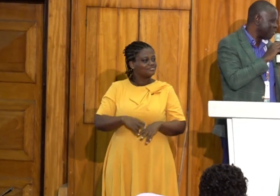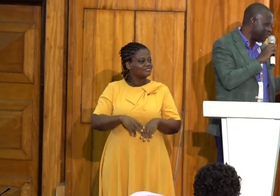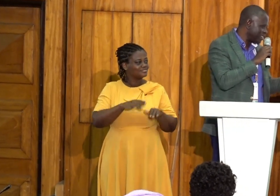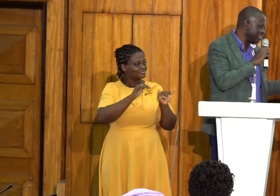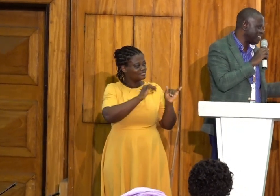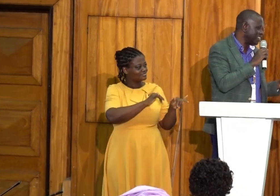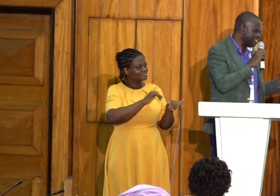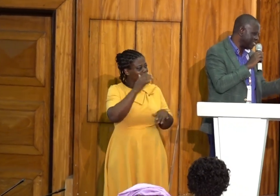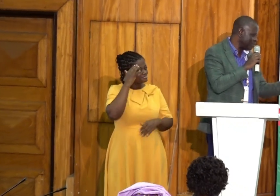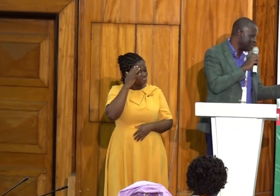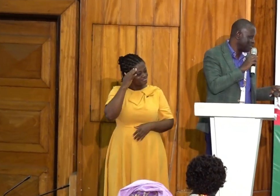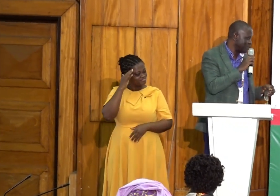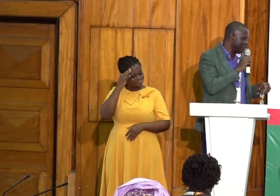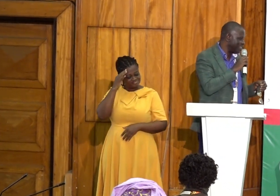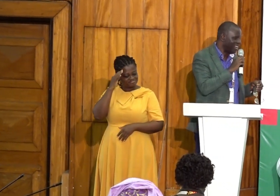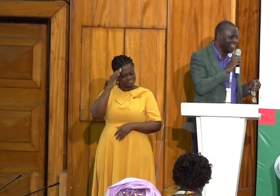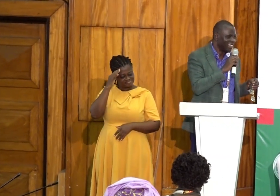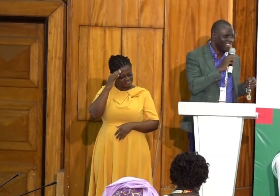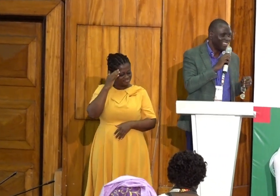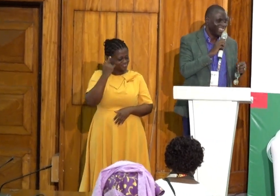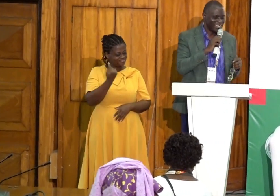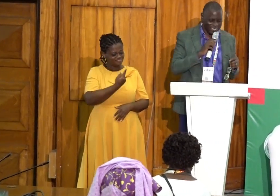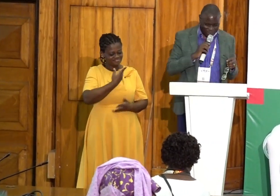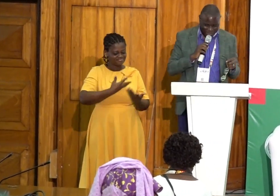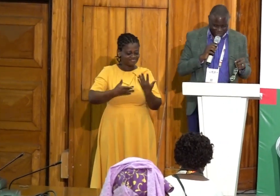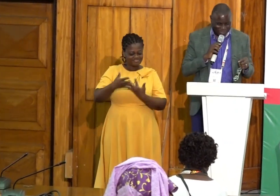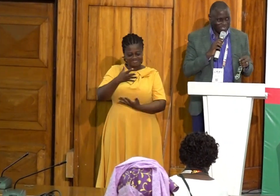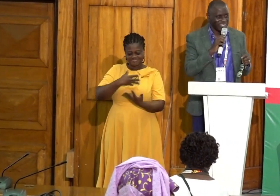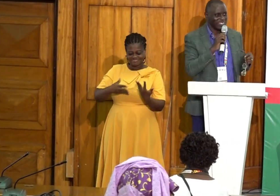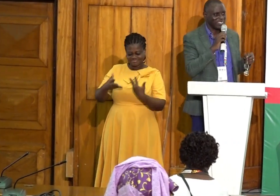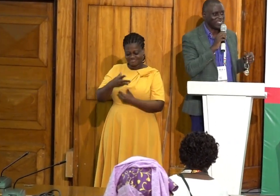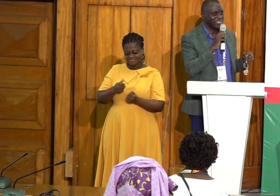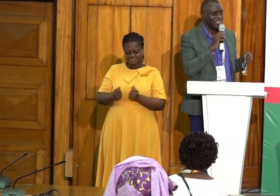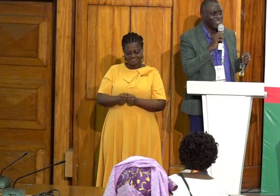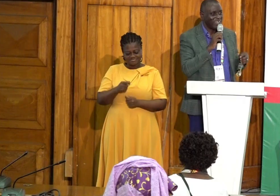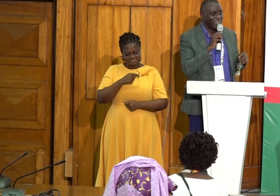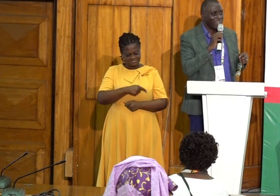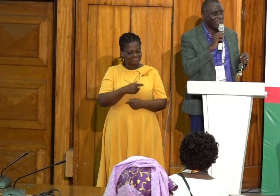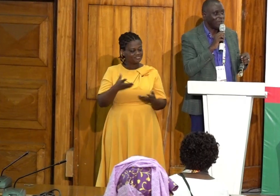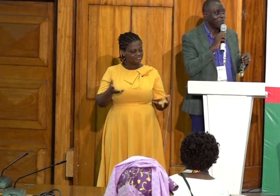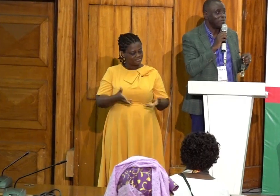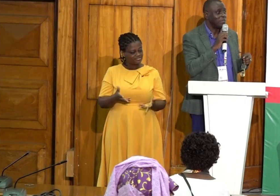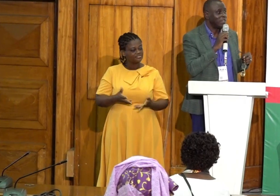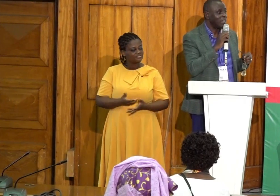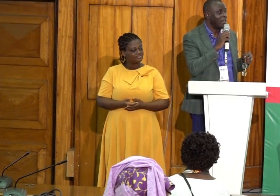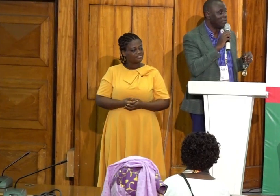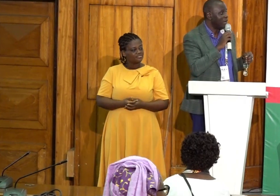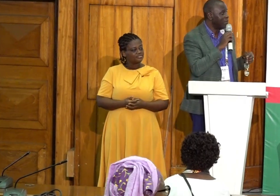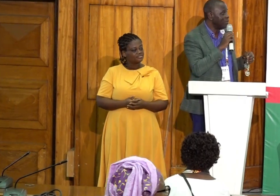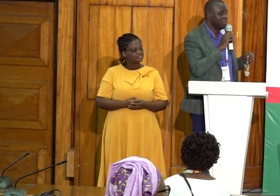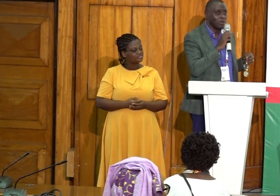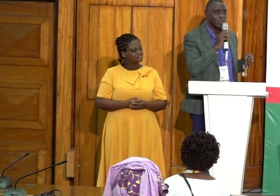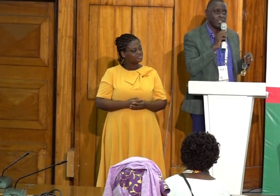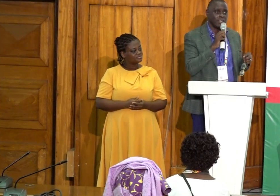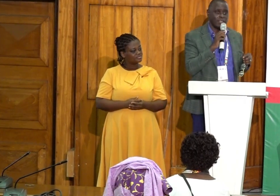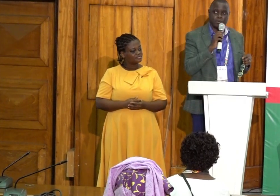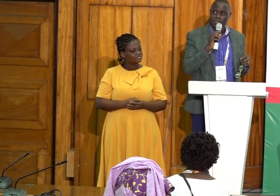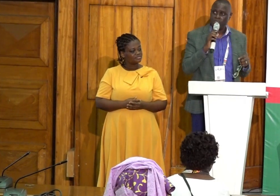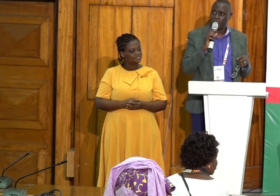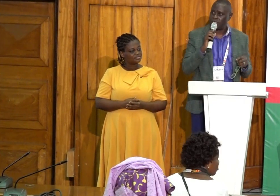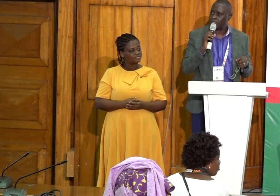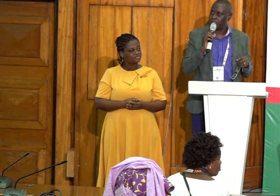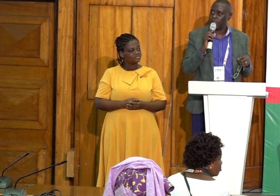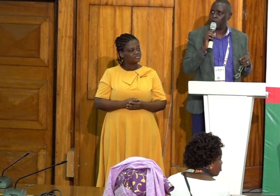of having interacted with you here, as the tradition is. I'm not sure whether the